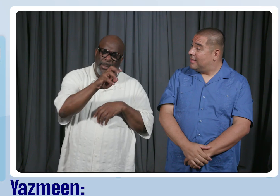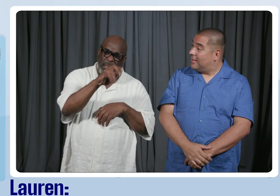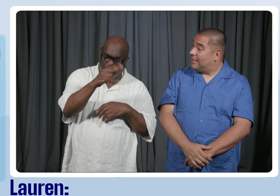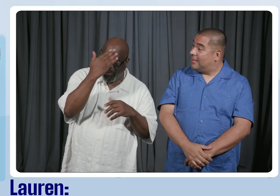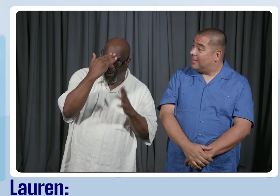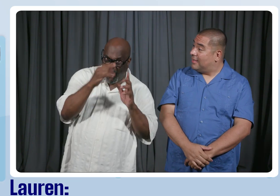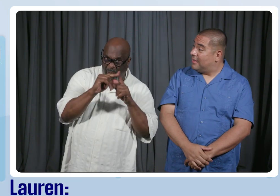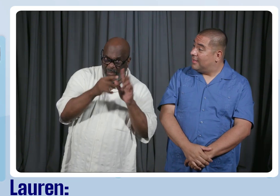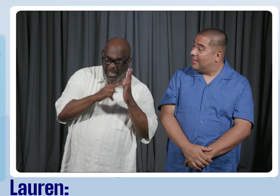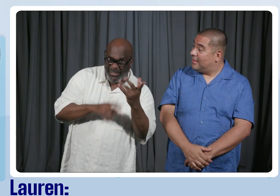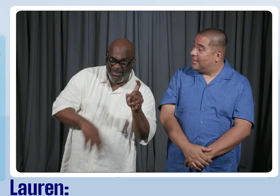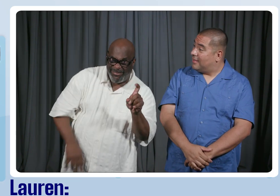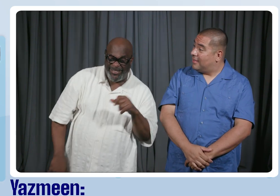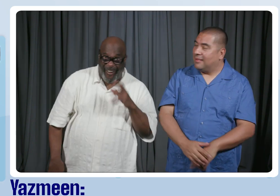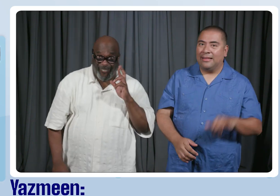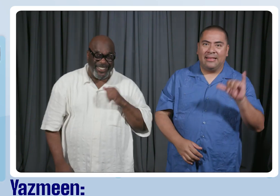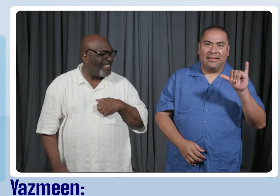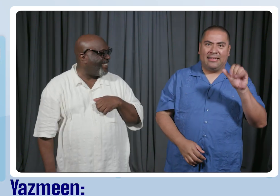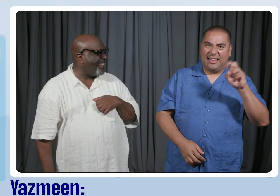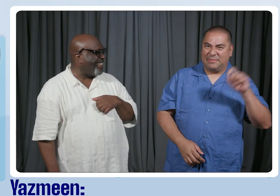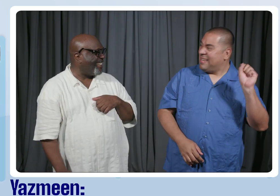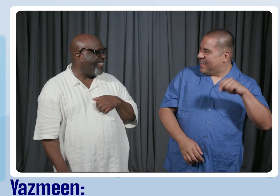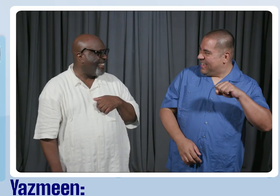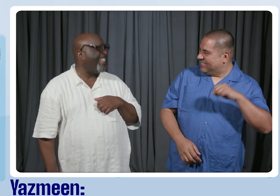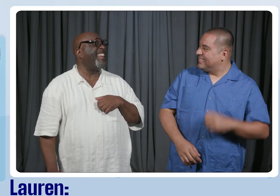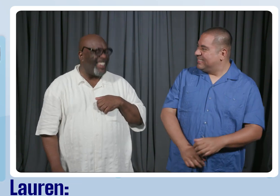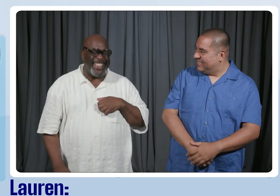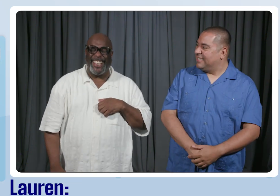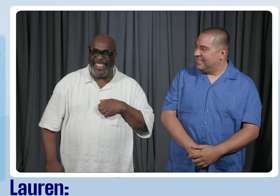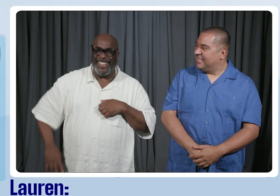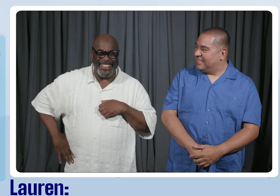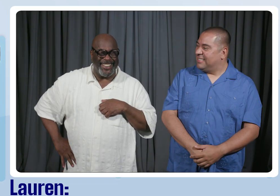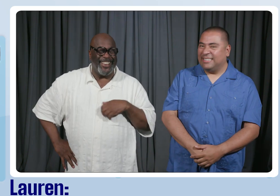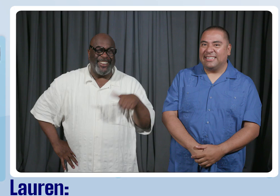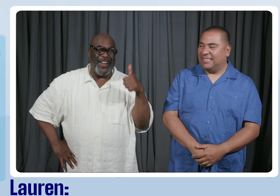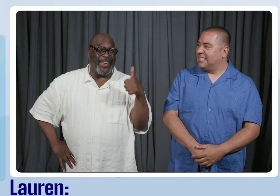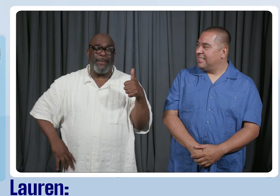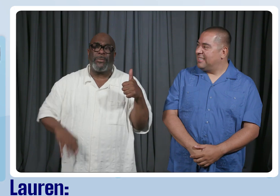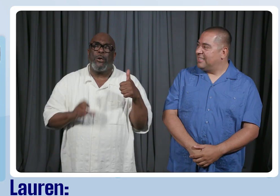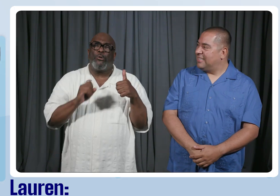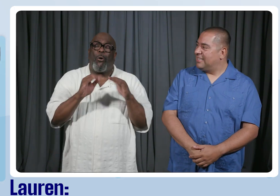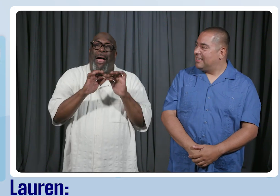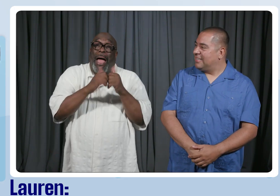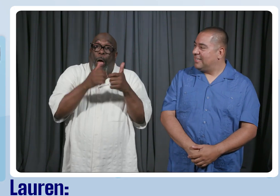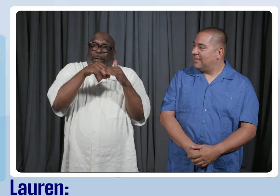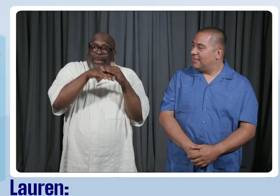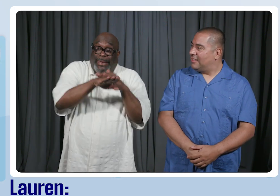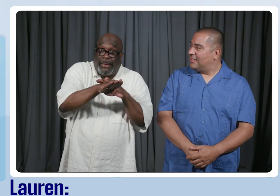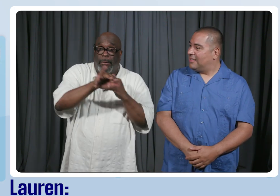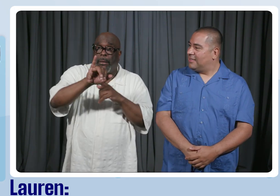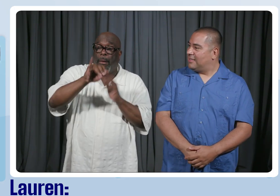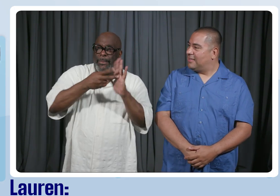Yes. Great. I hope so. Okay. Yeah, that's right. Okay. So how to get in is